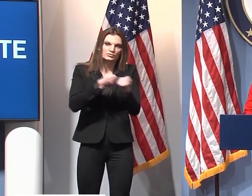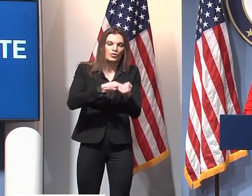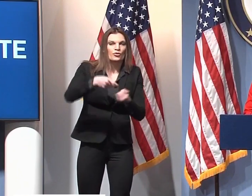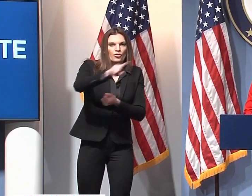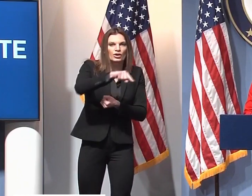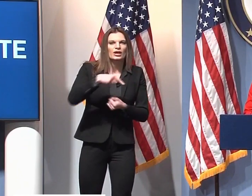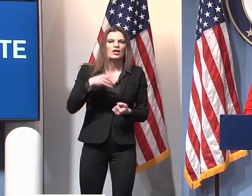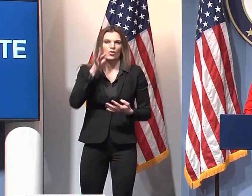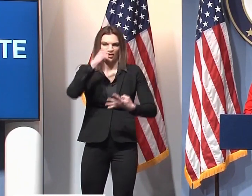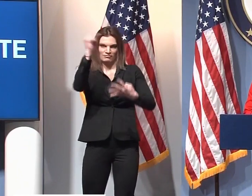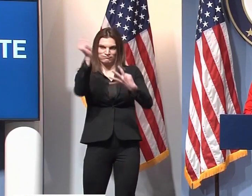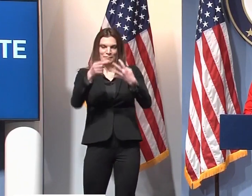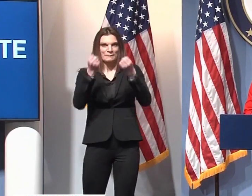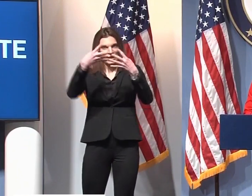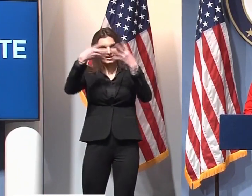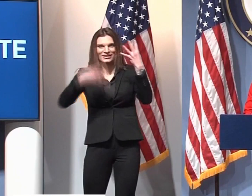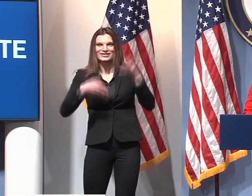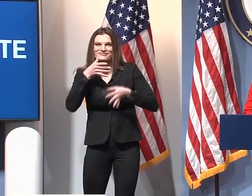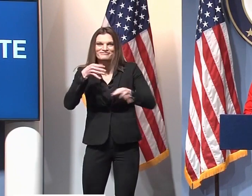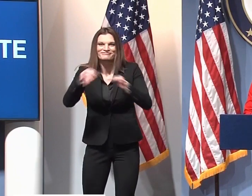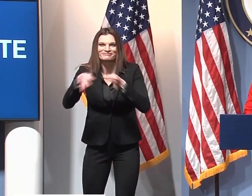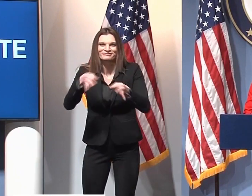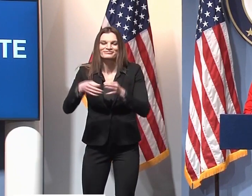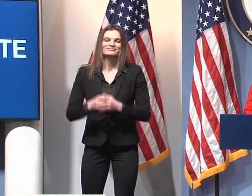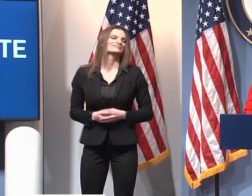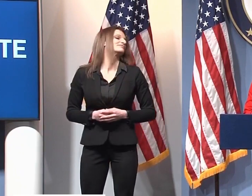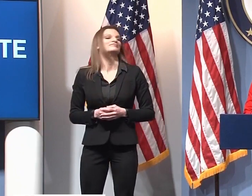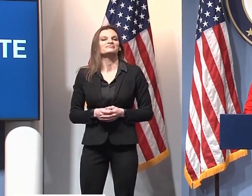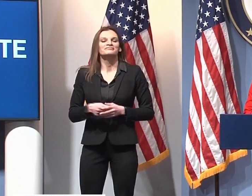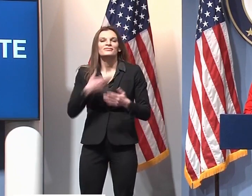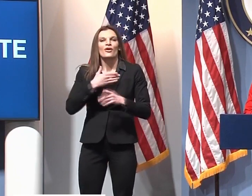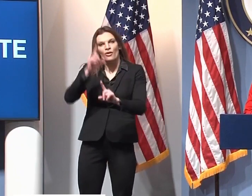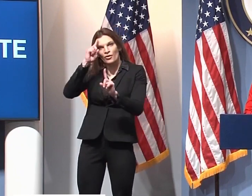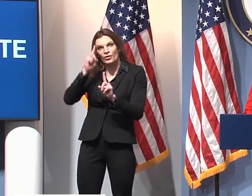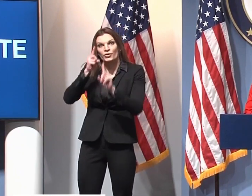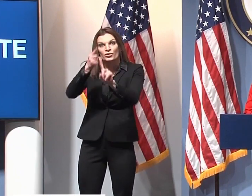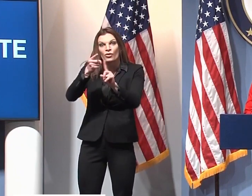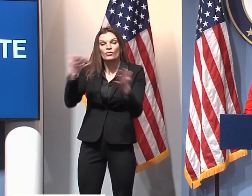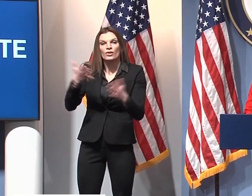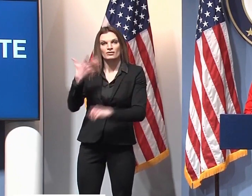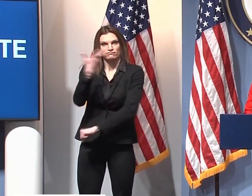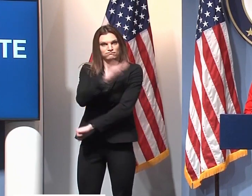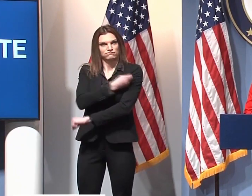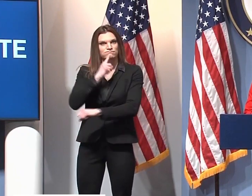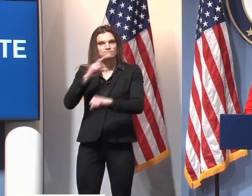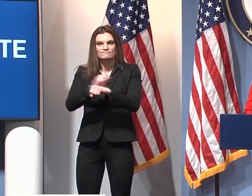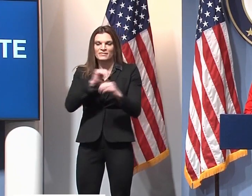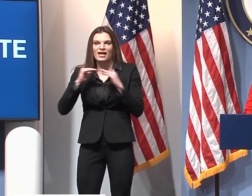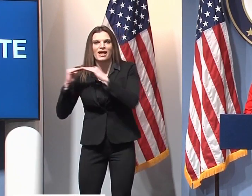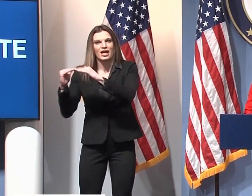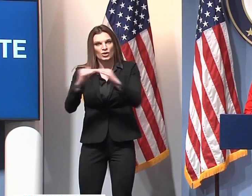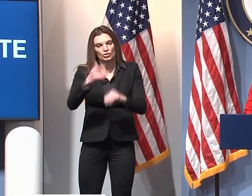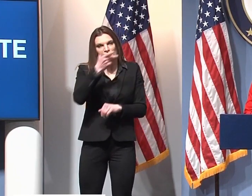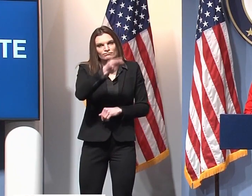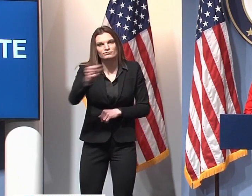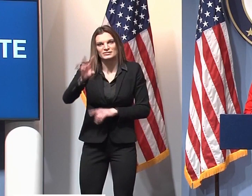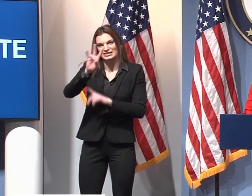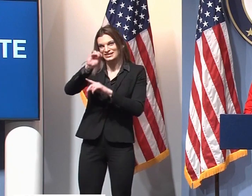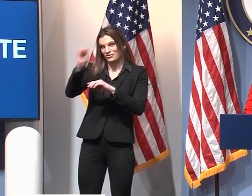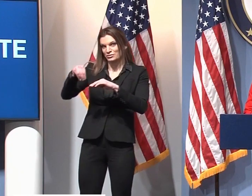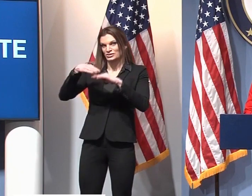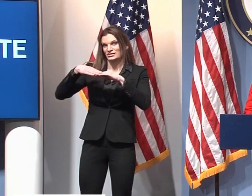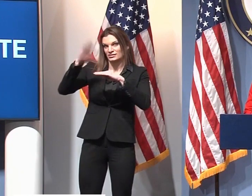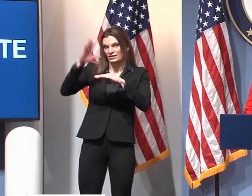rollout continues picking up steam, we are making headway on our goal to equitably vaccinate 70% of